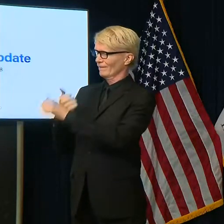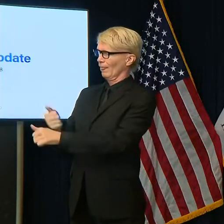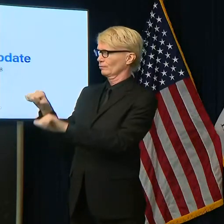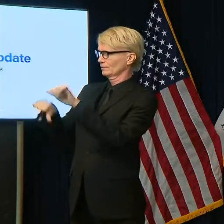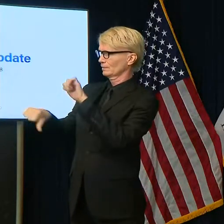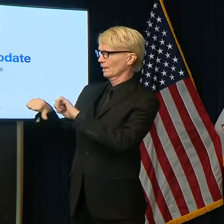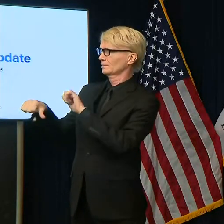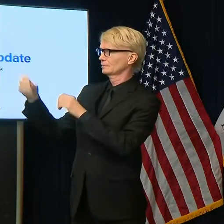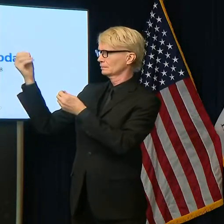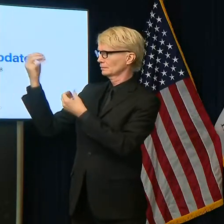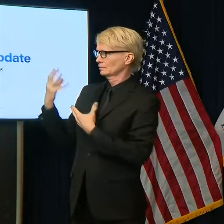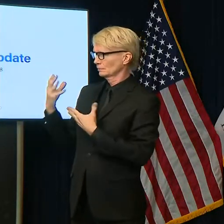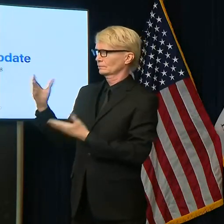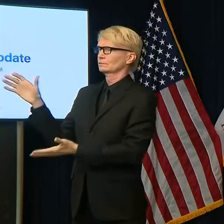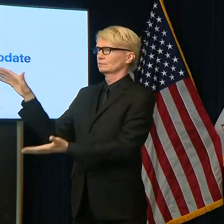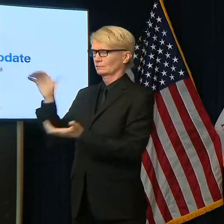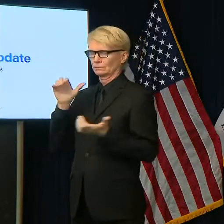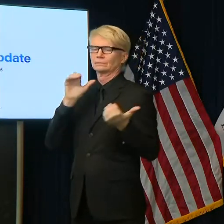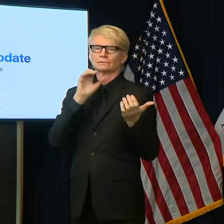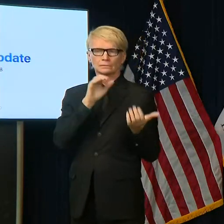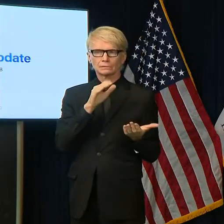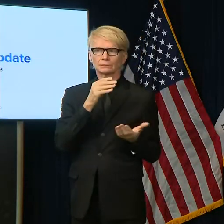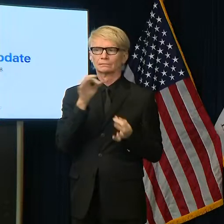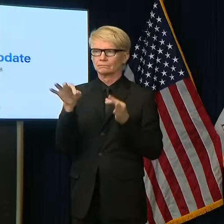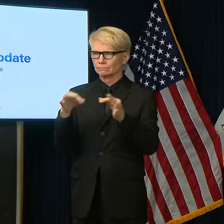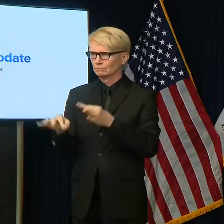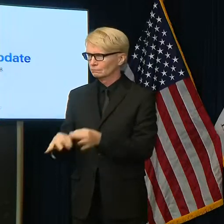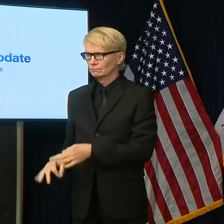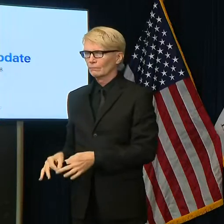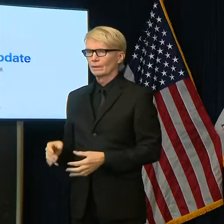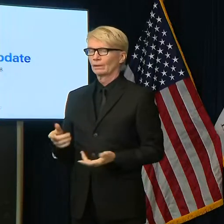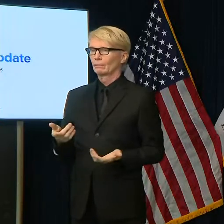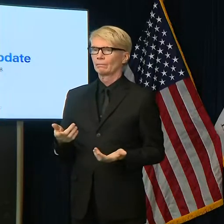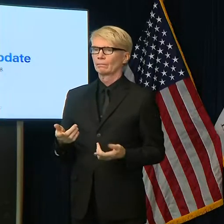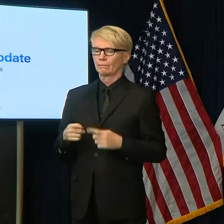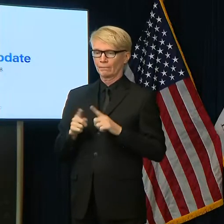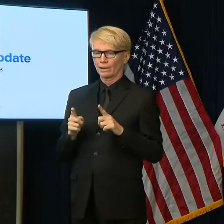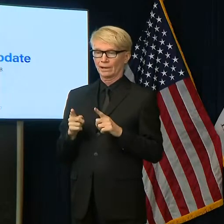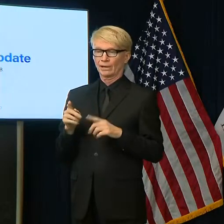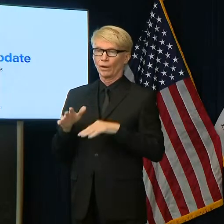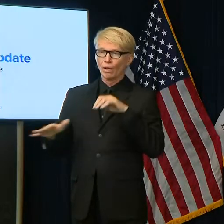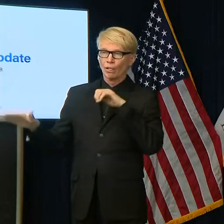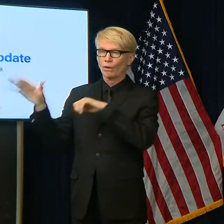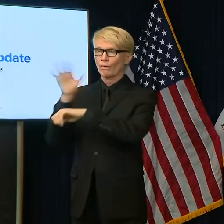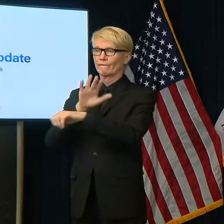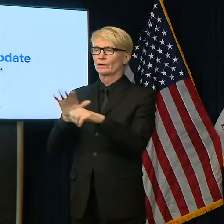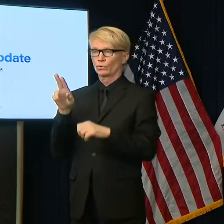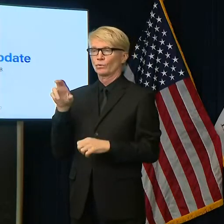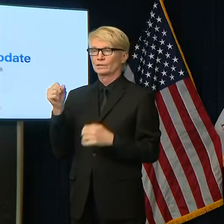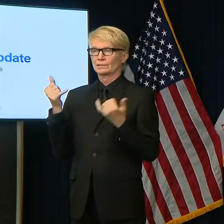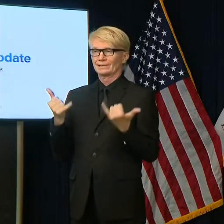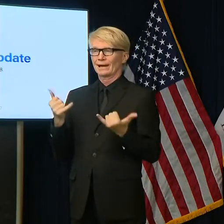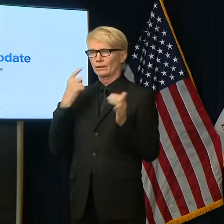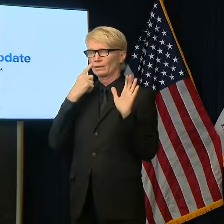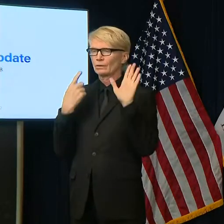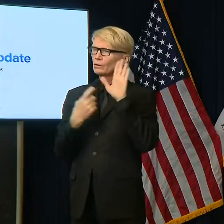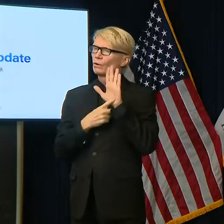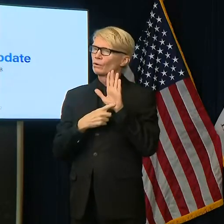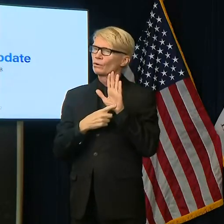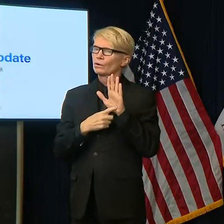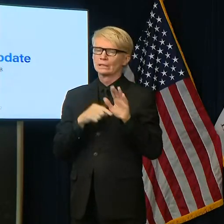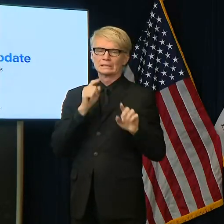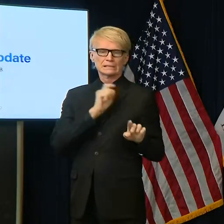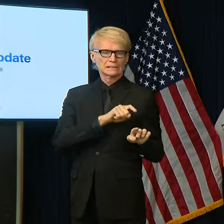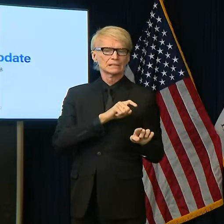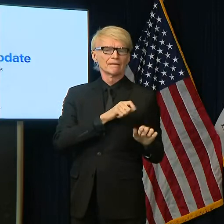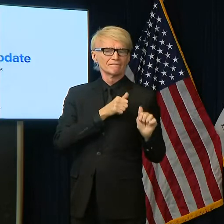and yet, as we've seen, even in really all over the country now, in places where